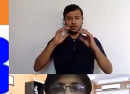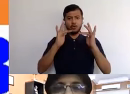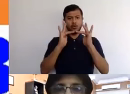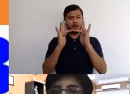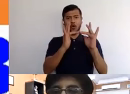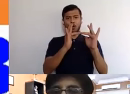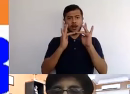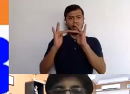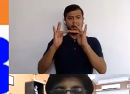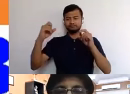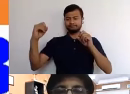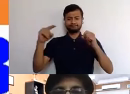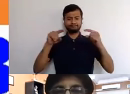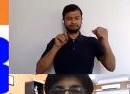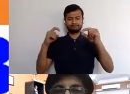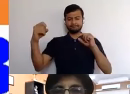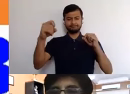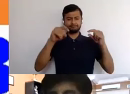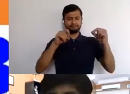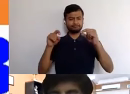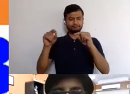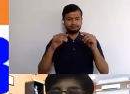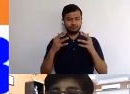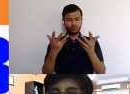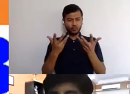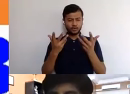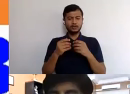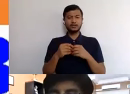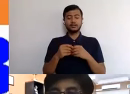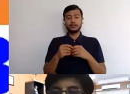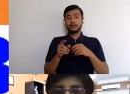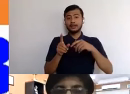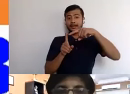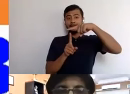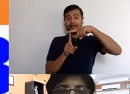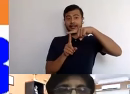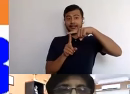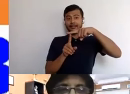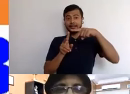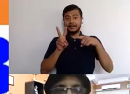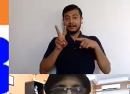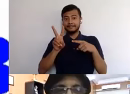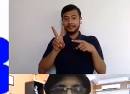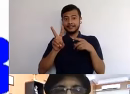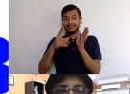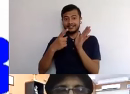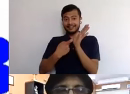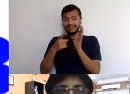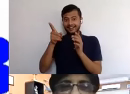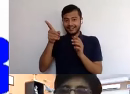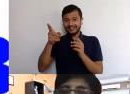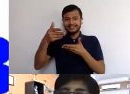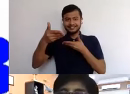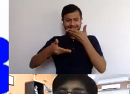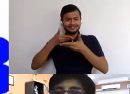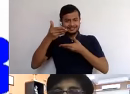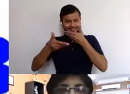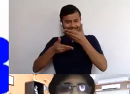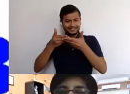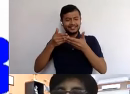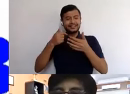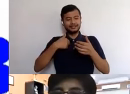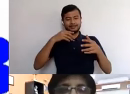T.B. Ramachandran spoke about it and I will just take it forward in terms of what is